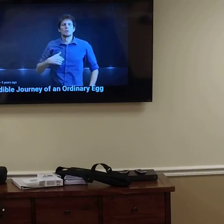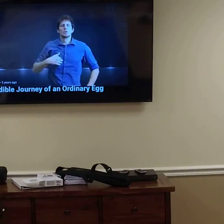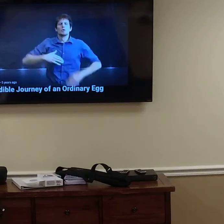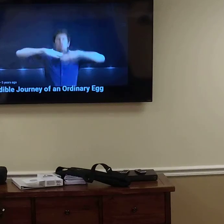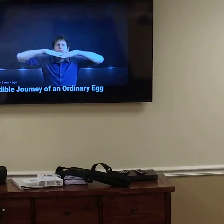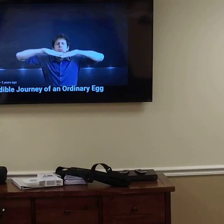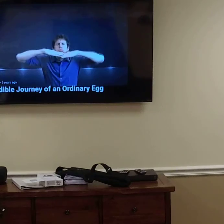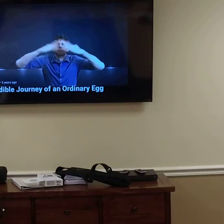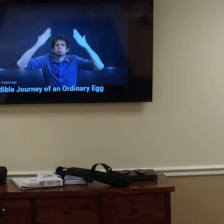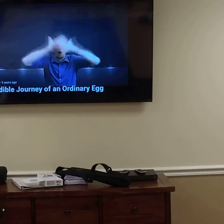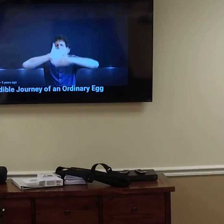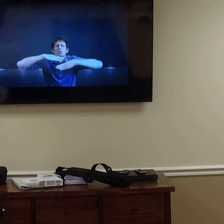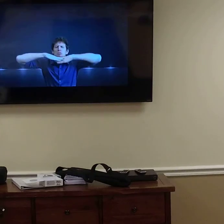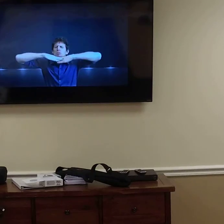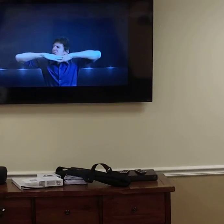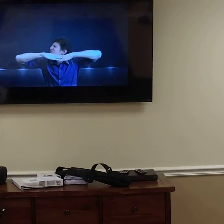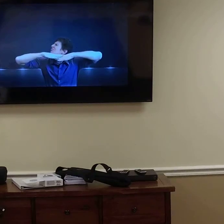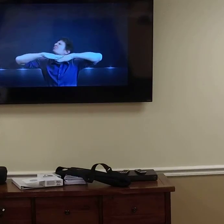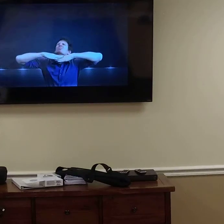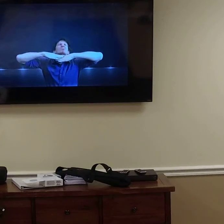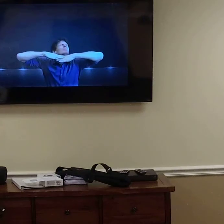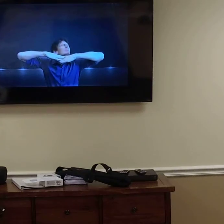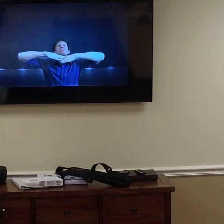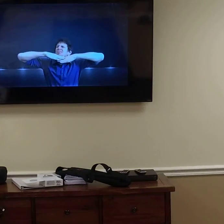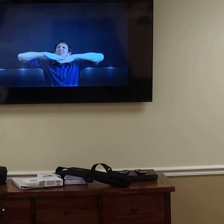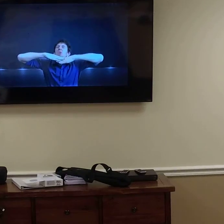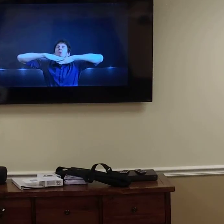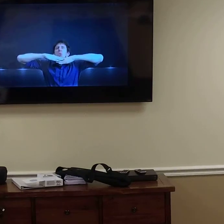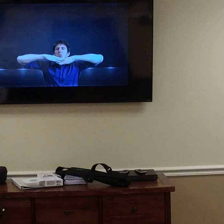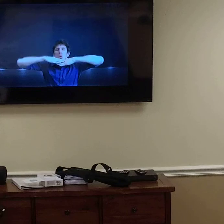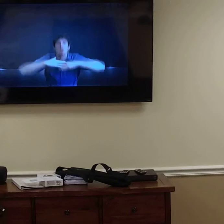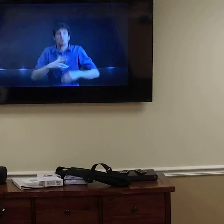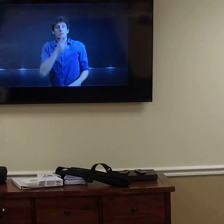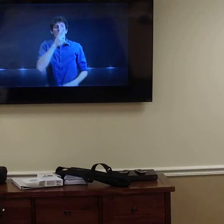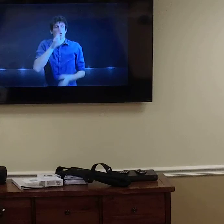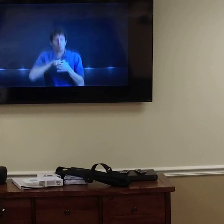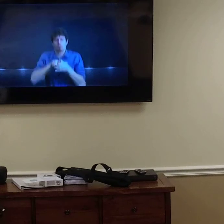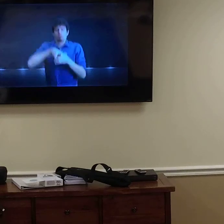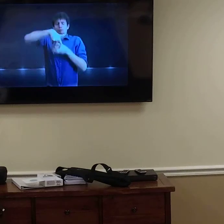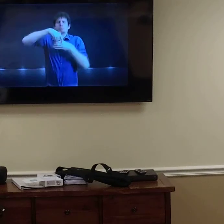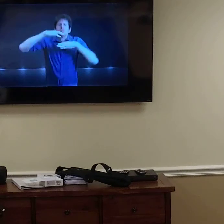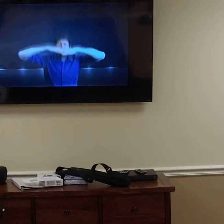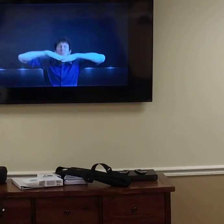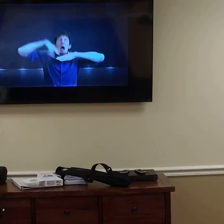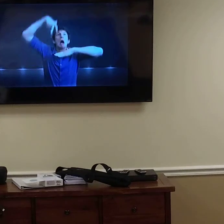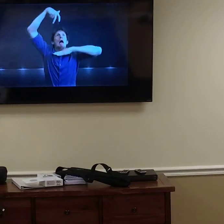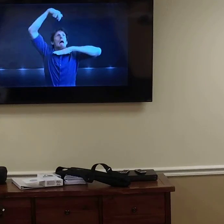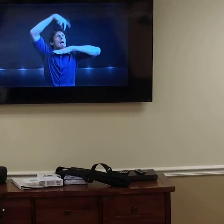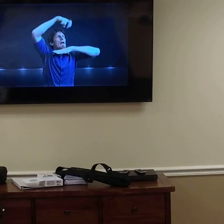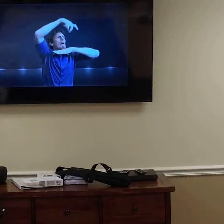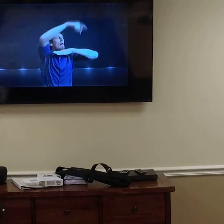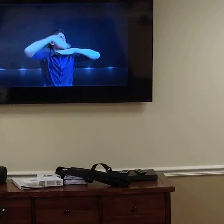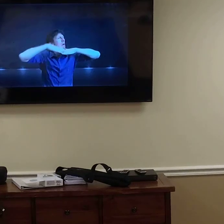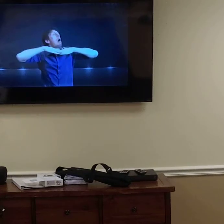So on the farm, I backed it up 10 seconds. It's dark. The hen flies away. Here's the classifier.